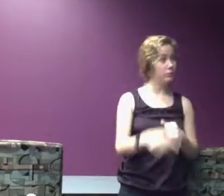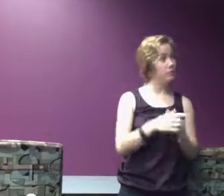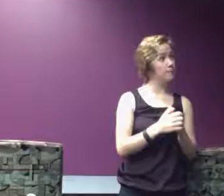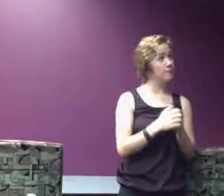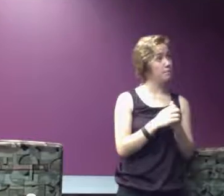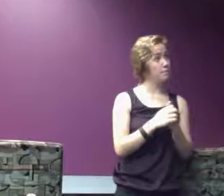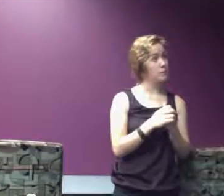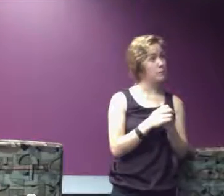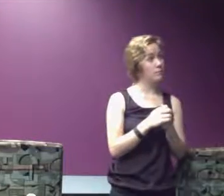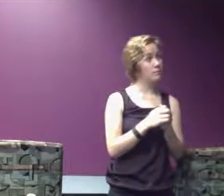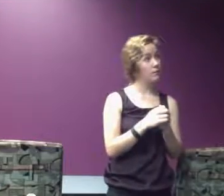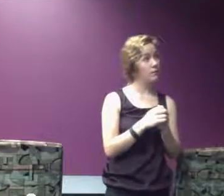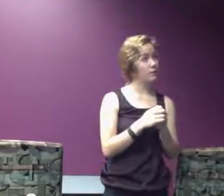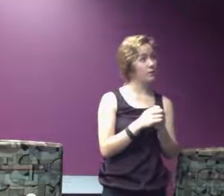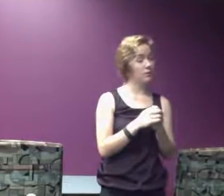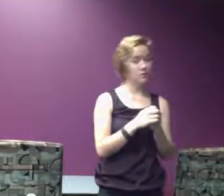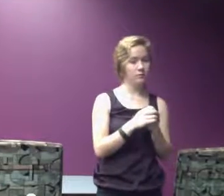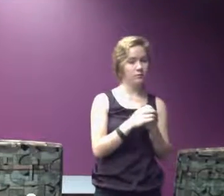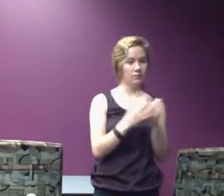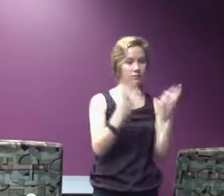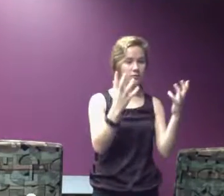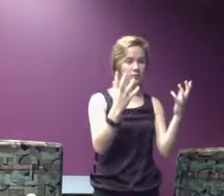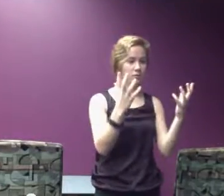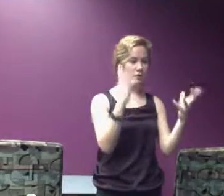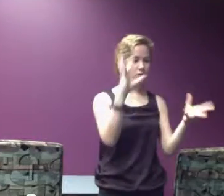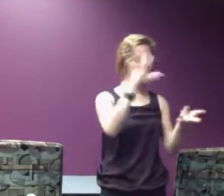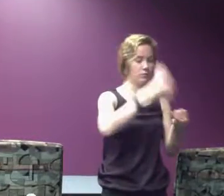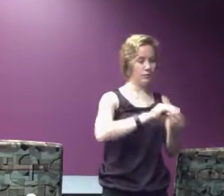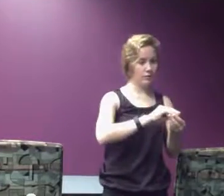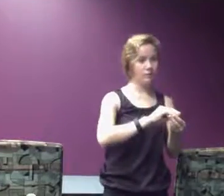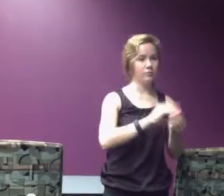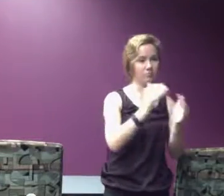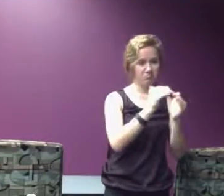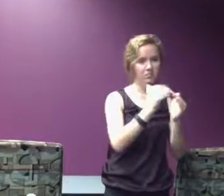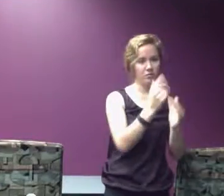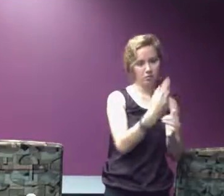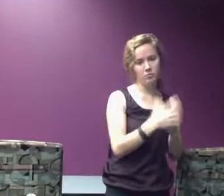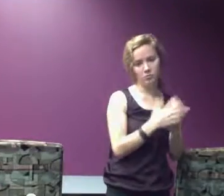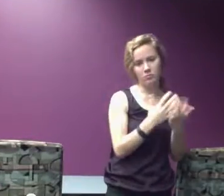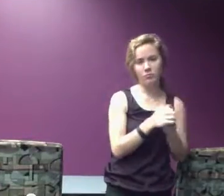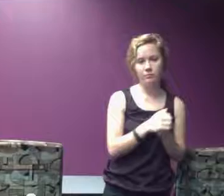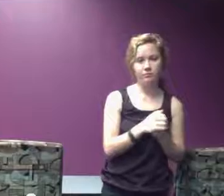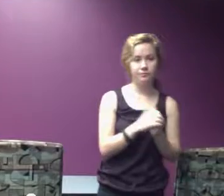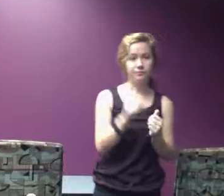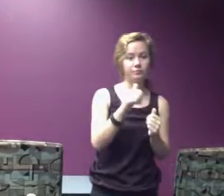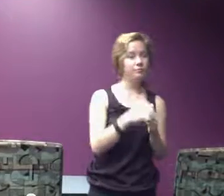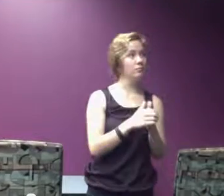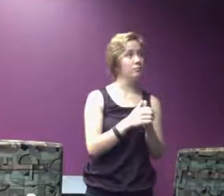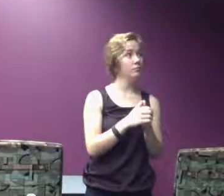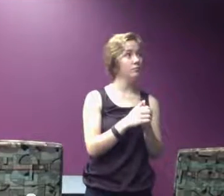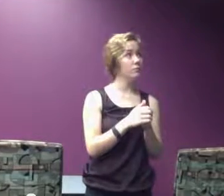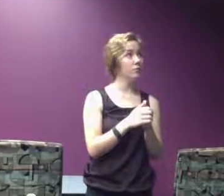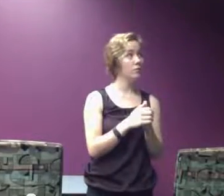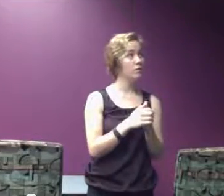And so you're going to cancel out all of these numbers. And so altogether it's going to equal 1.